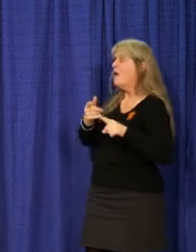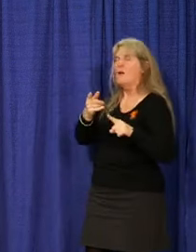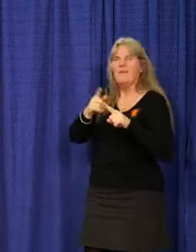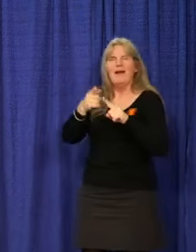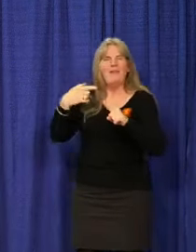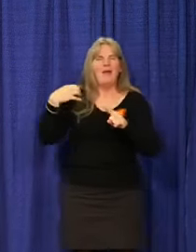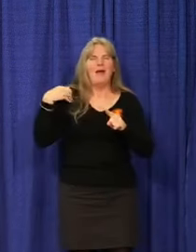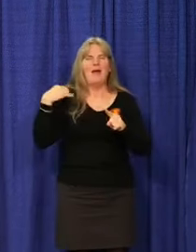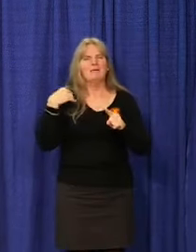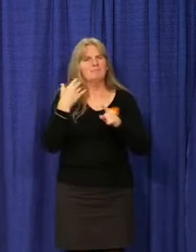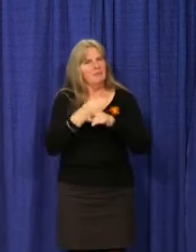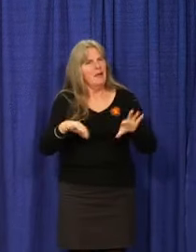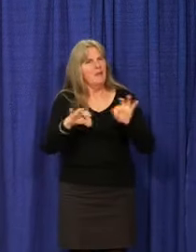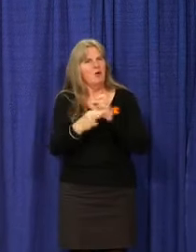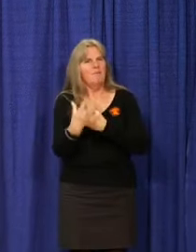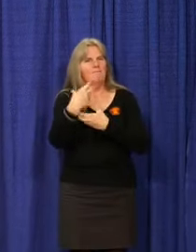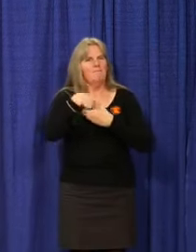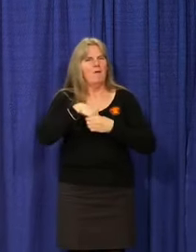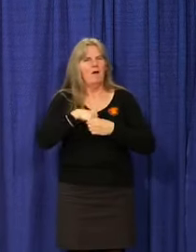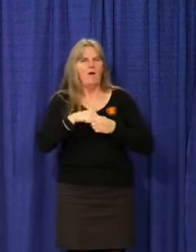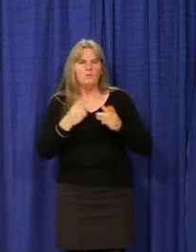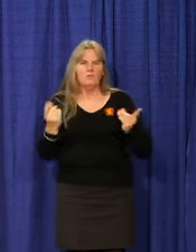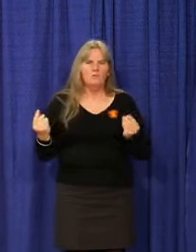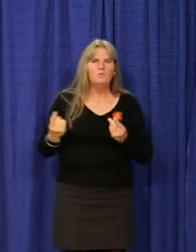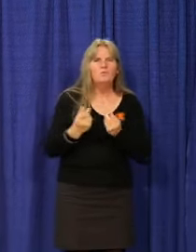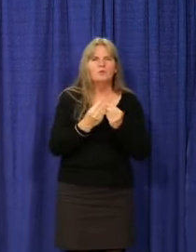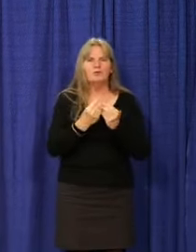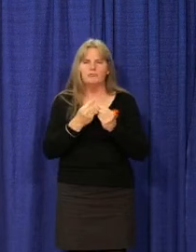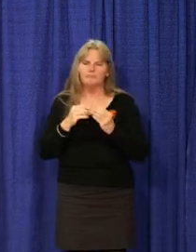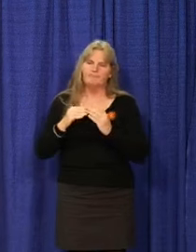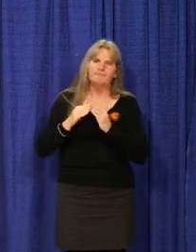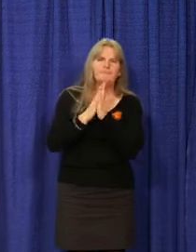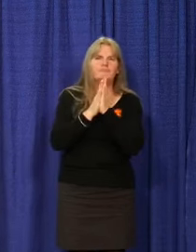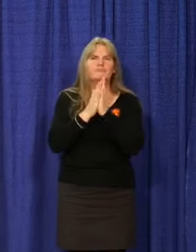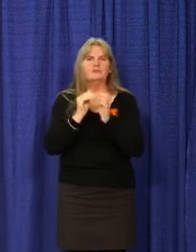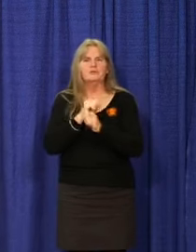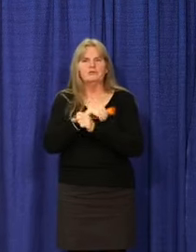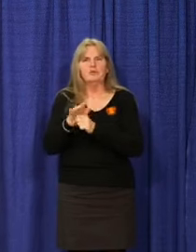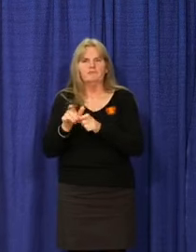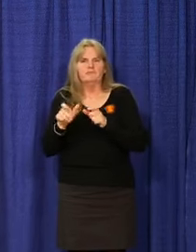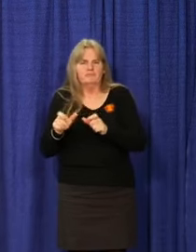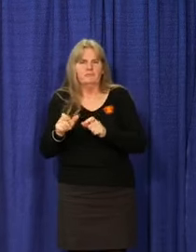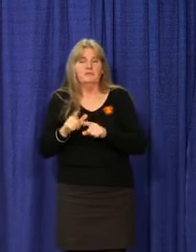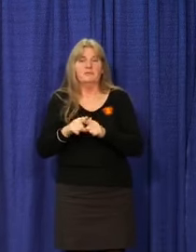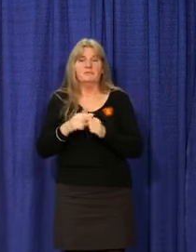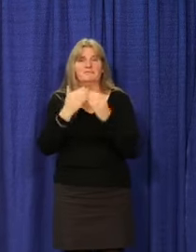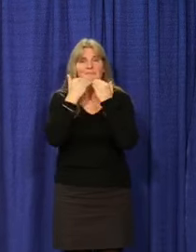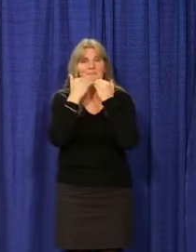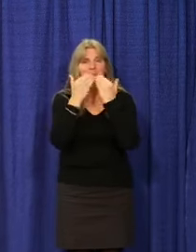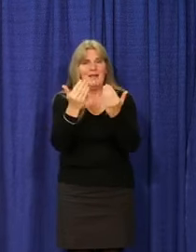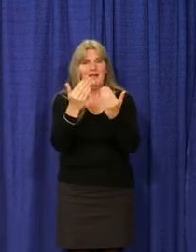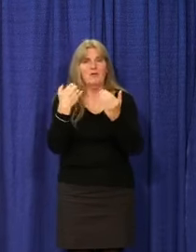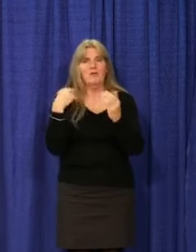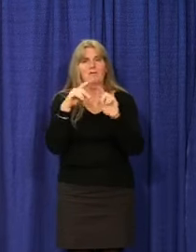important role in our collective effort throughout the pandemic, so I say to them directly, thank